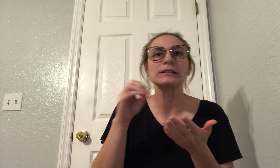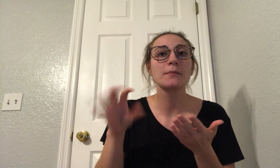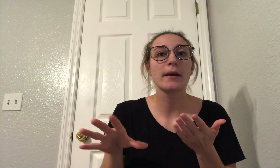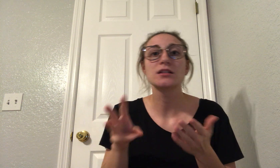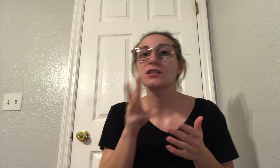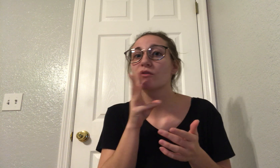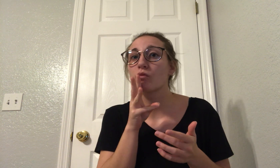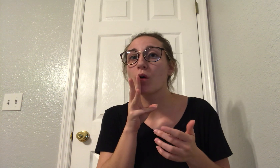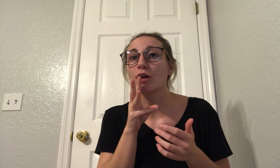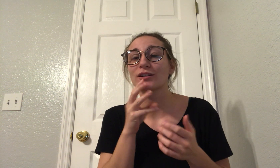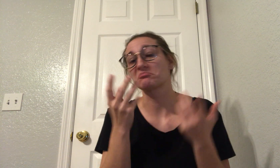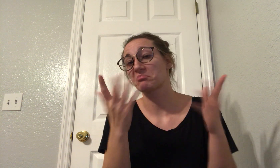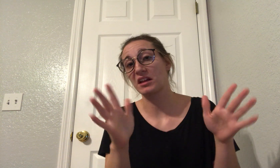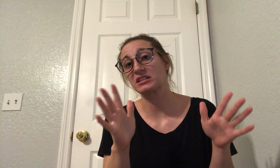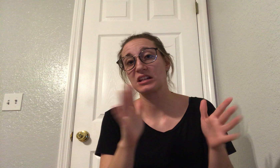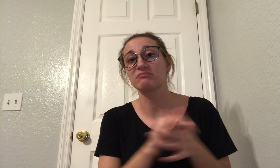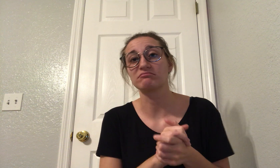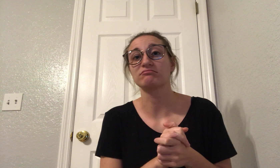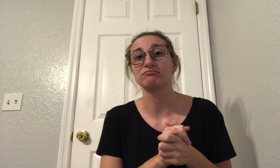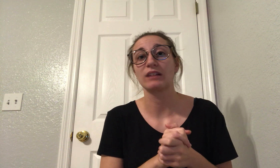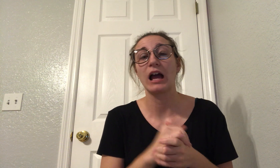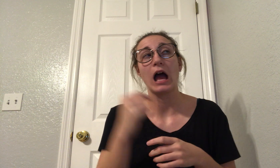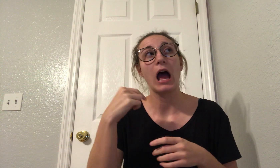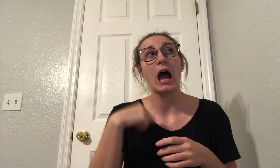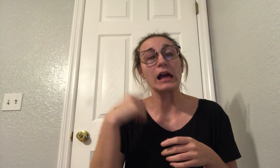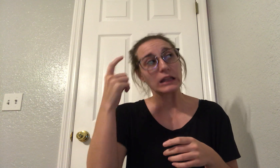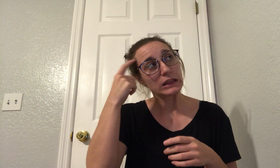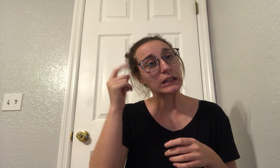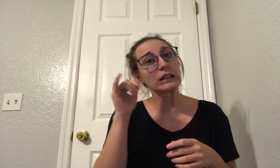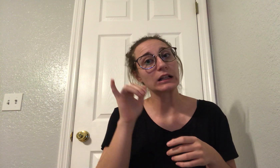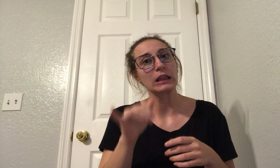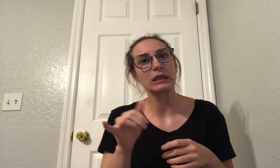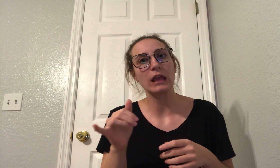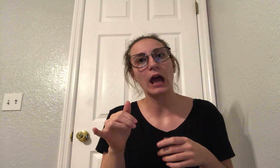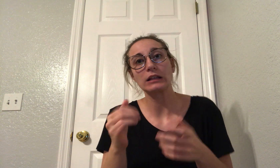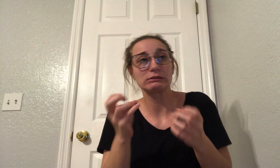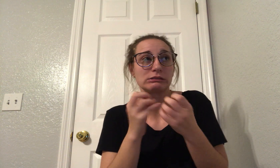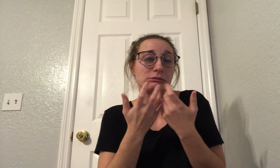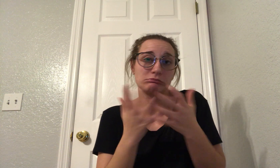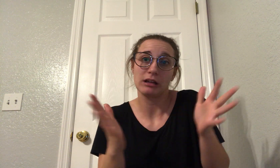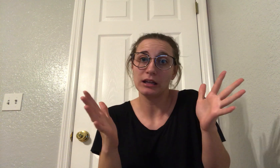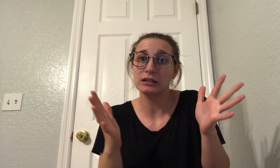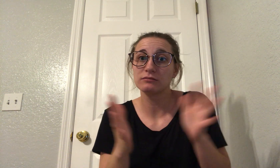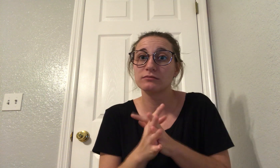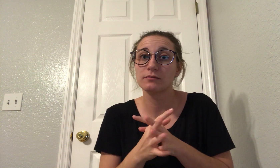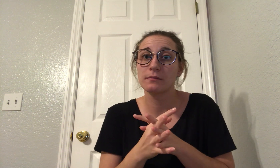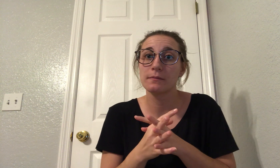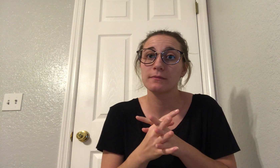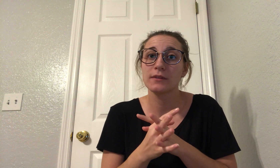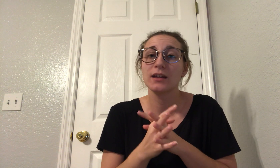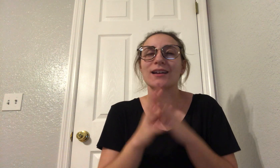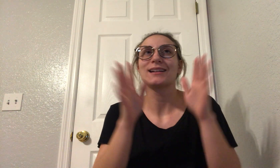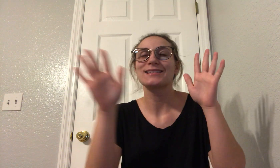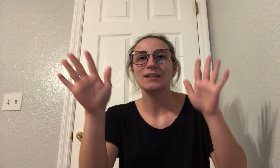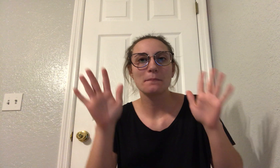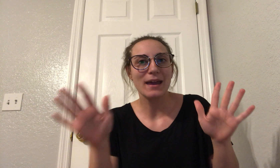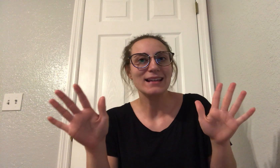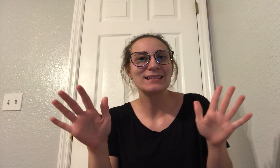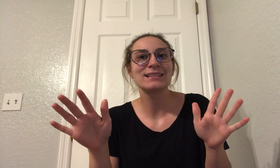That's it. I think that pretty much sums it up. And you know what's amazing? Water is more expensive